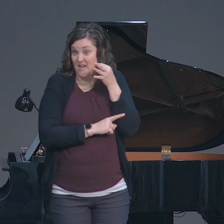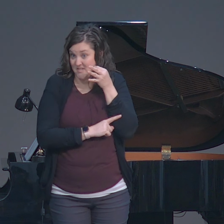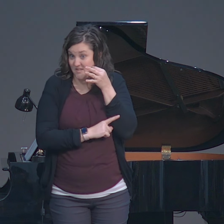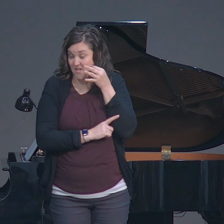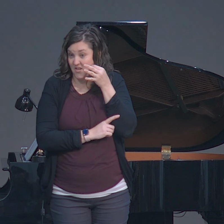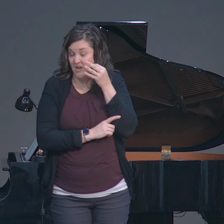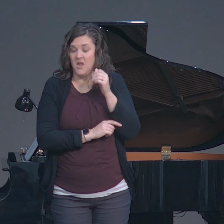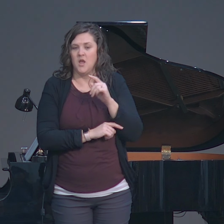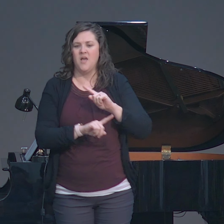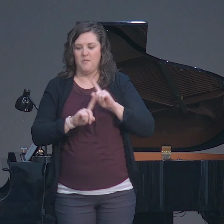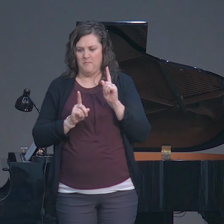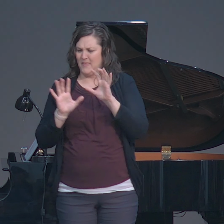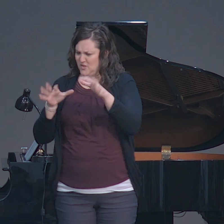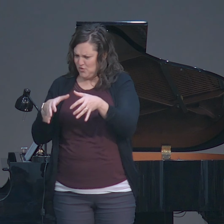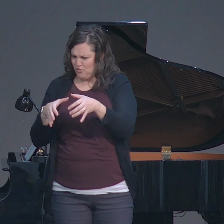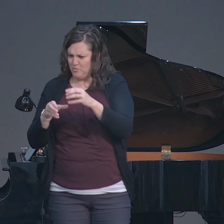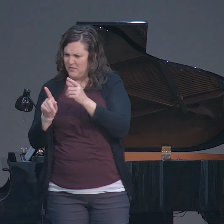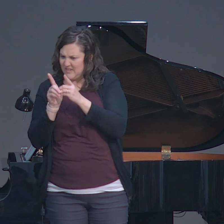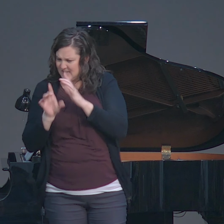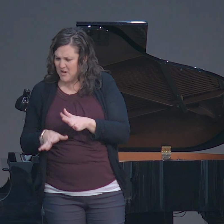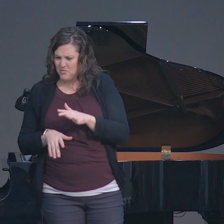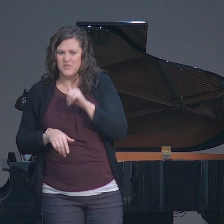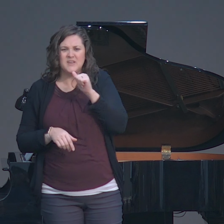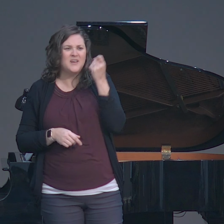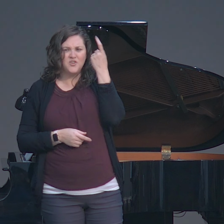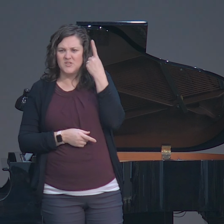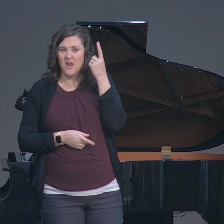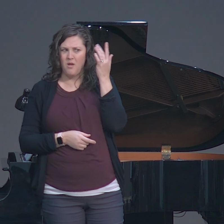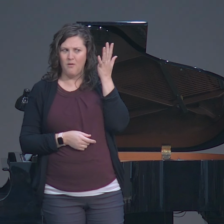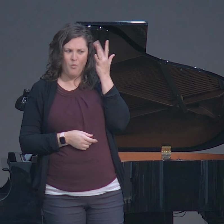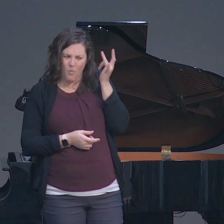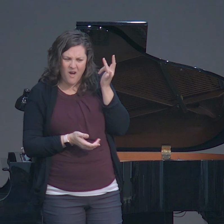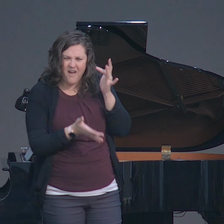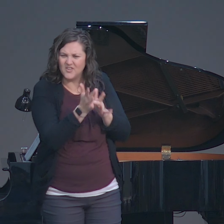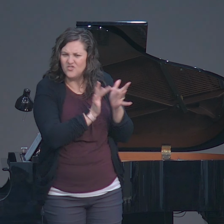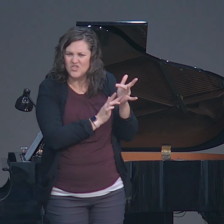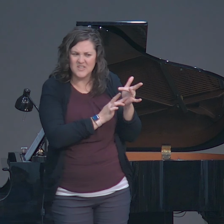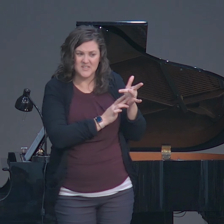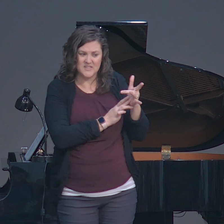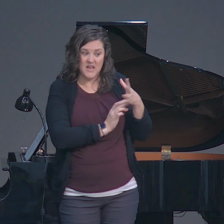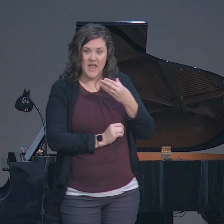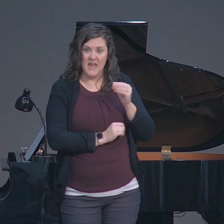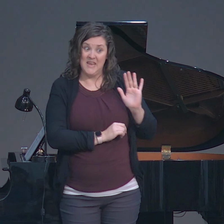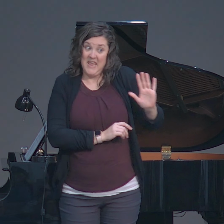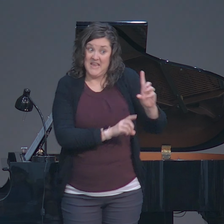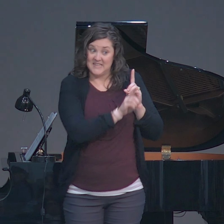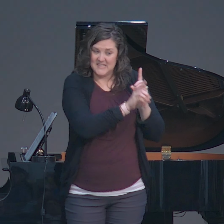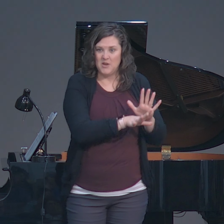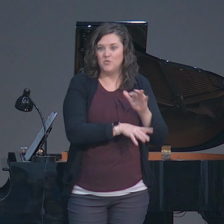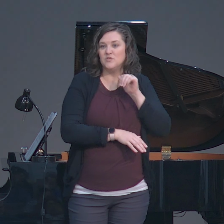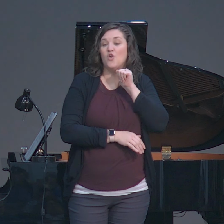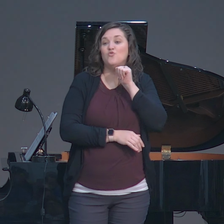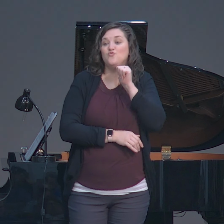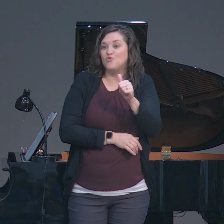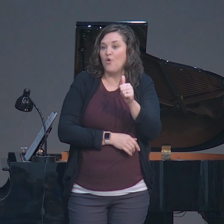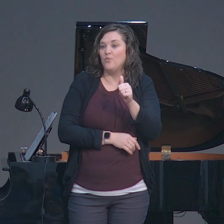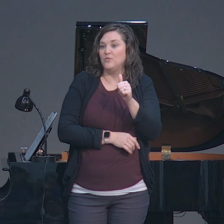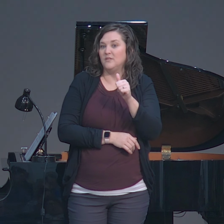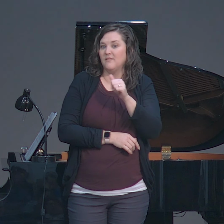But this group of John's disciples doesn't understand why Jesus and his disciples don't fast more often.